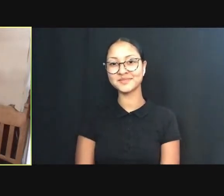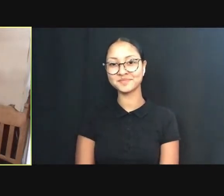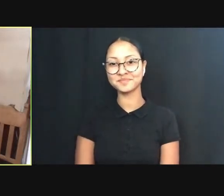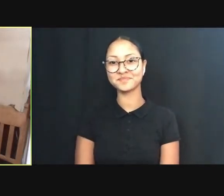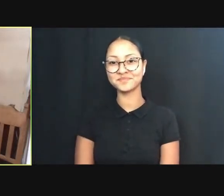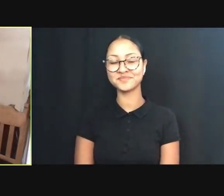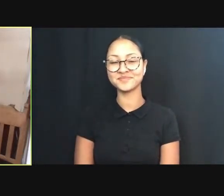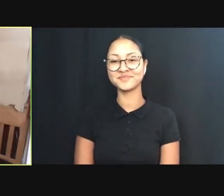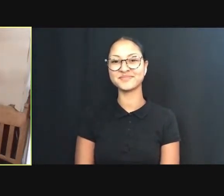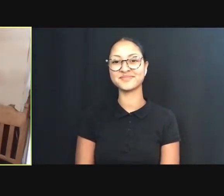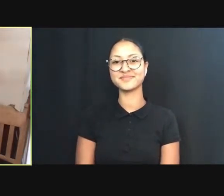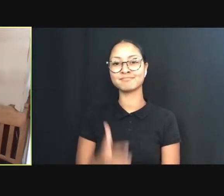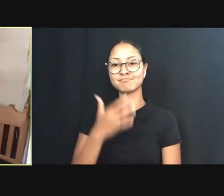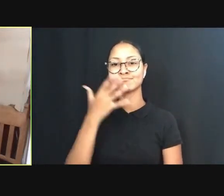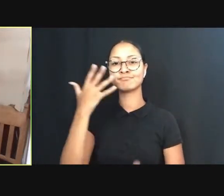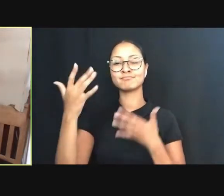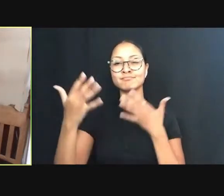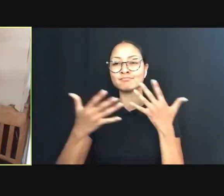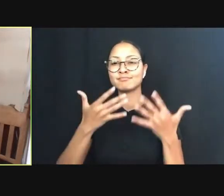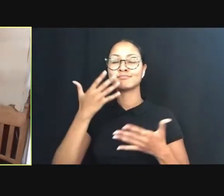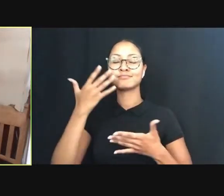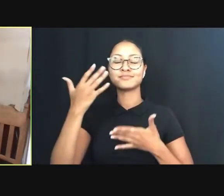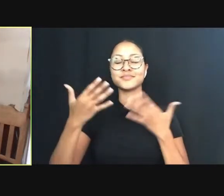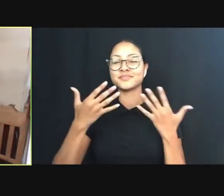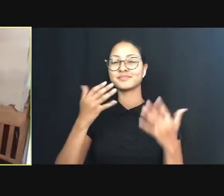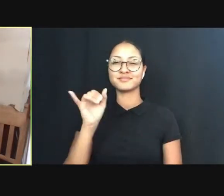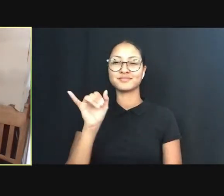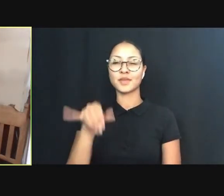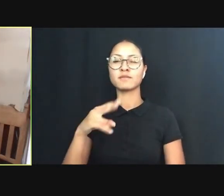air. Of course, masked up, but.